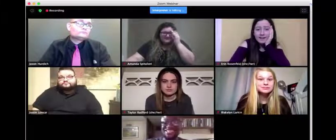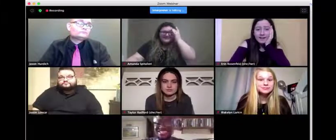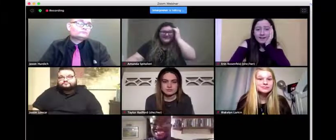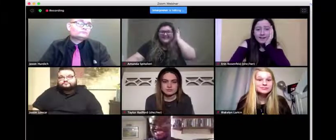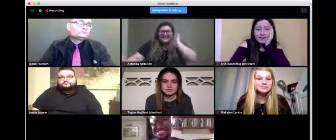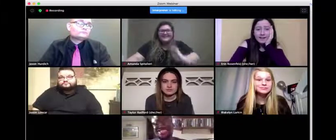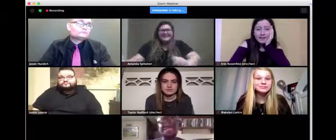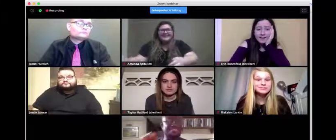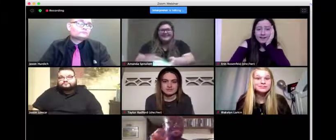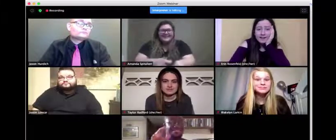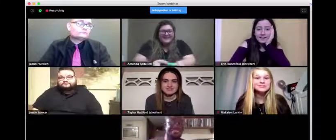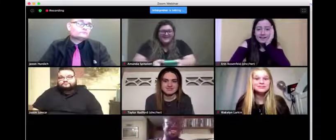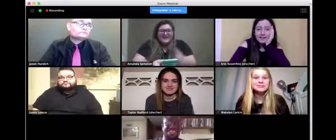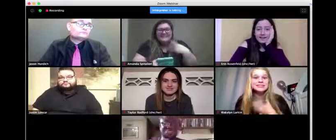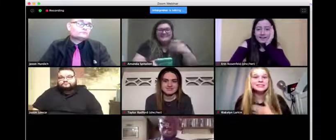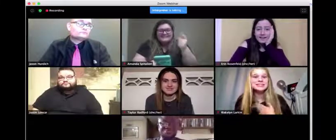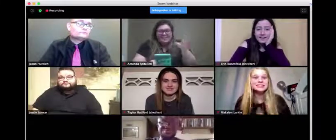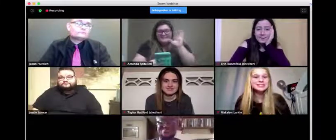I got you. I got you.